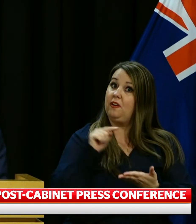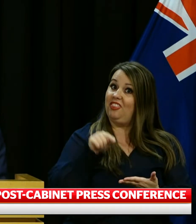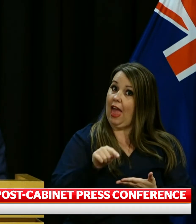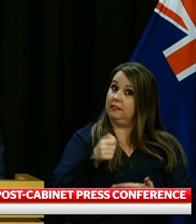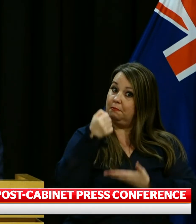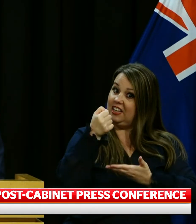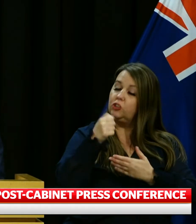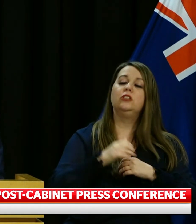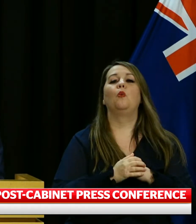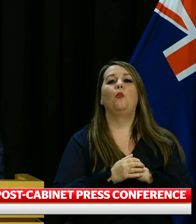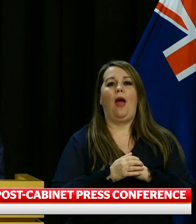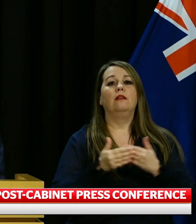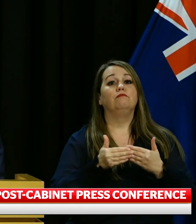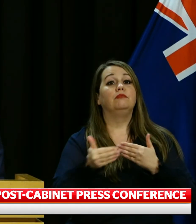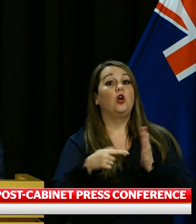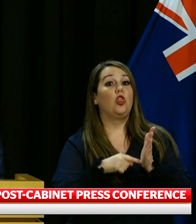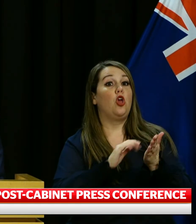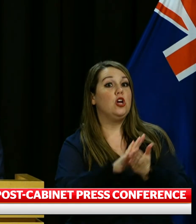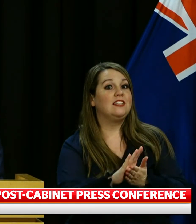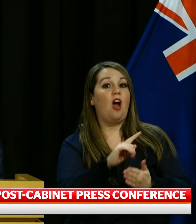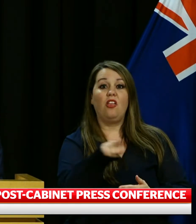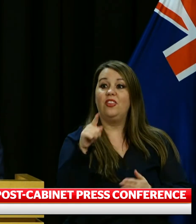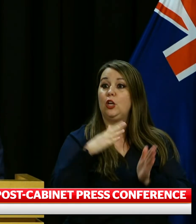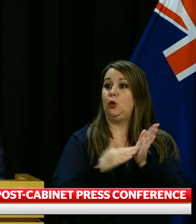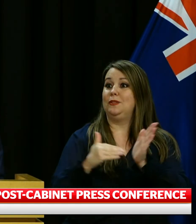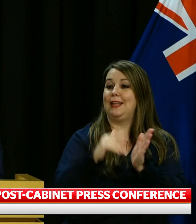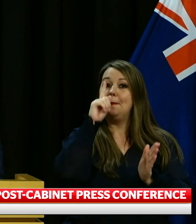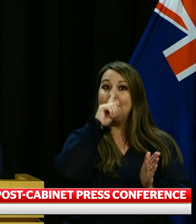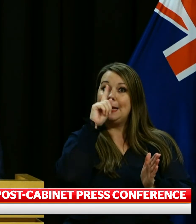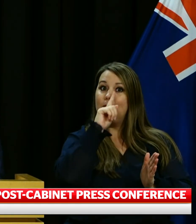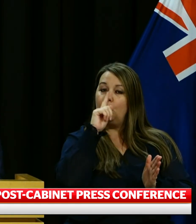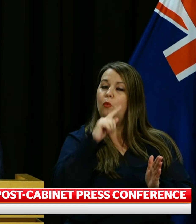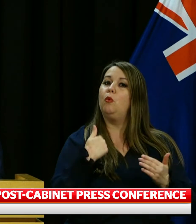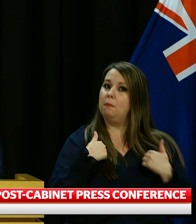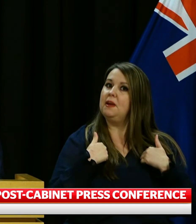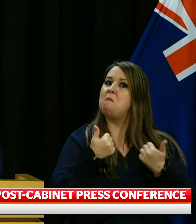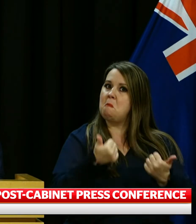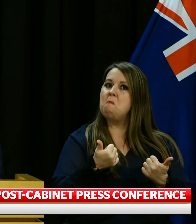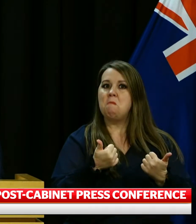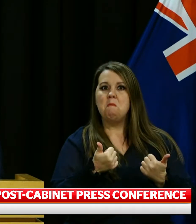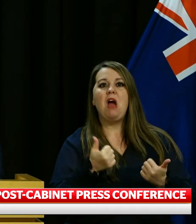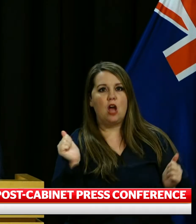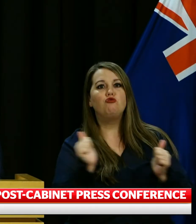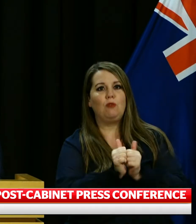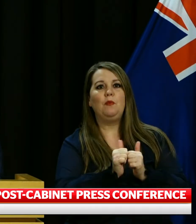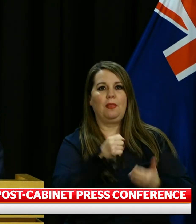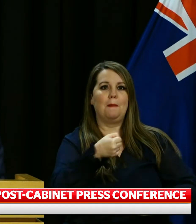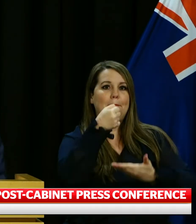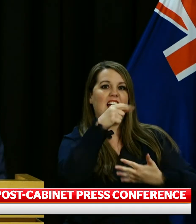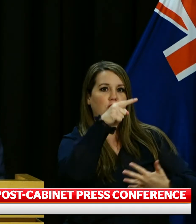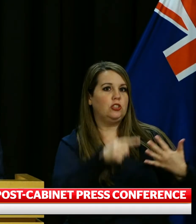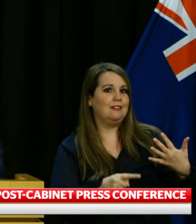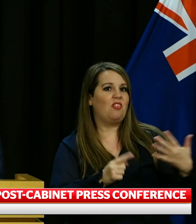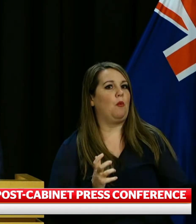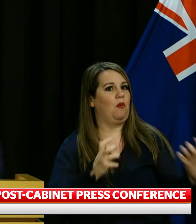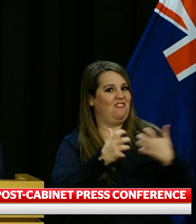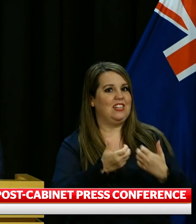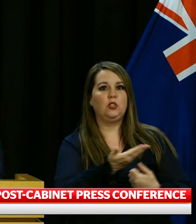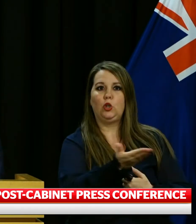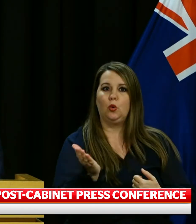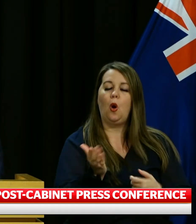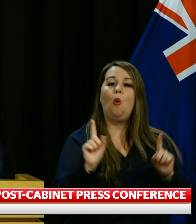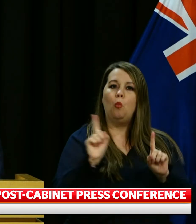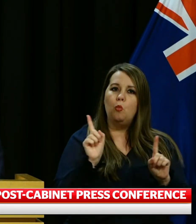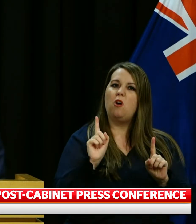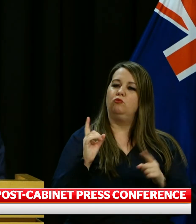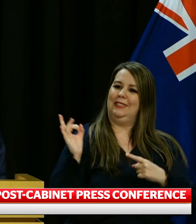that it's a budget that speaks to the times that we are in at the moment. New Zealanders are expecting us to focus in on the core issues that are affecting them. They'll see that that's what we've done